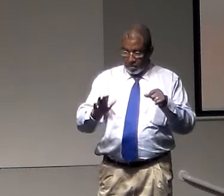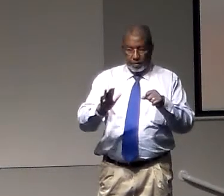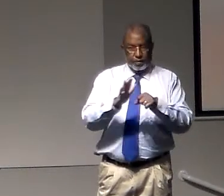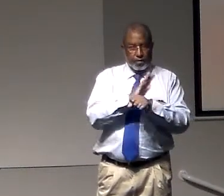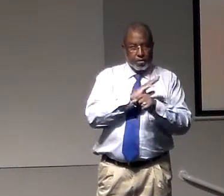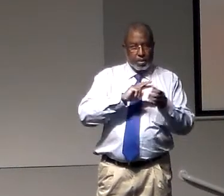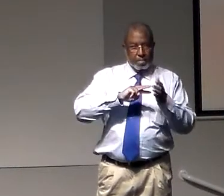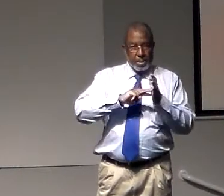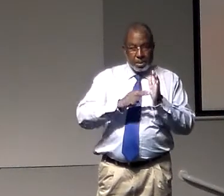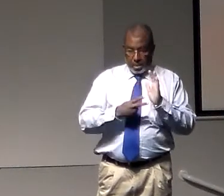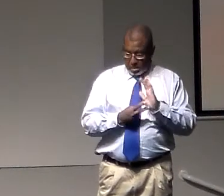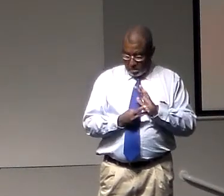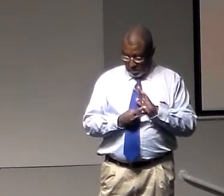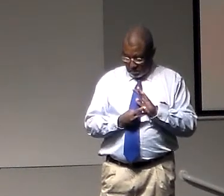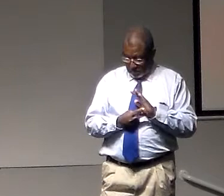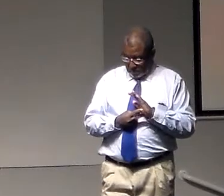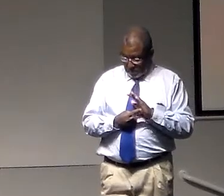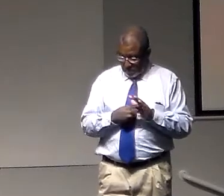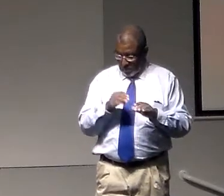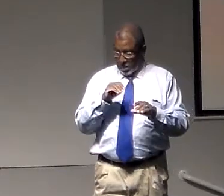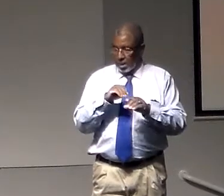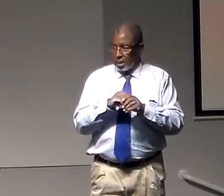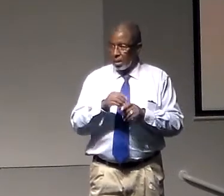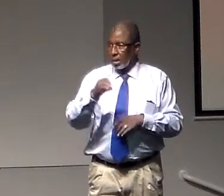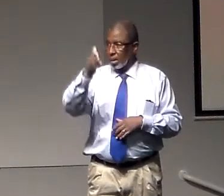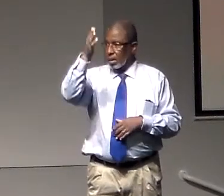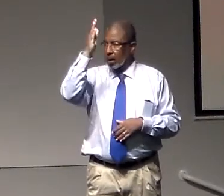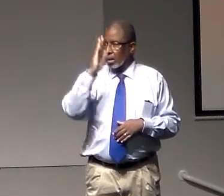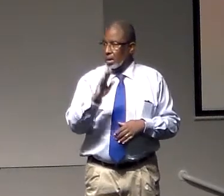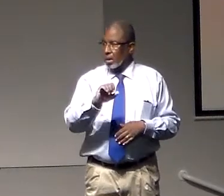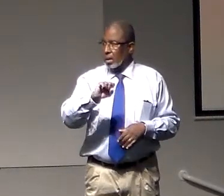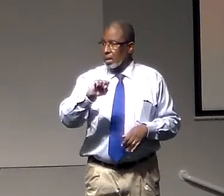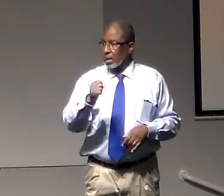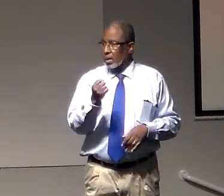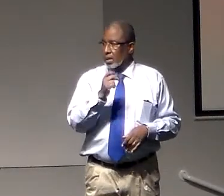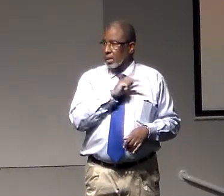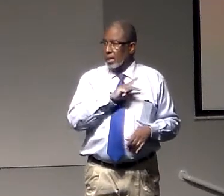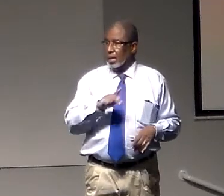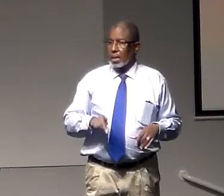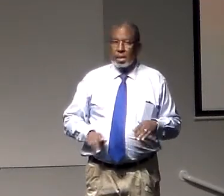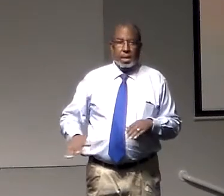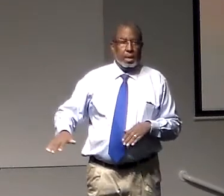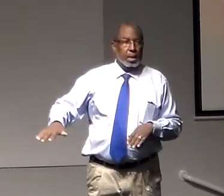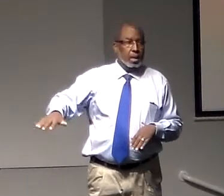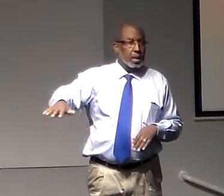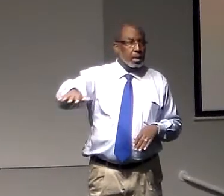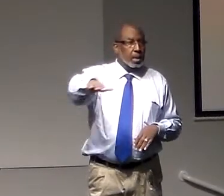until it is given its full meaning in God's kingdom.